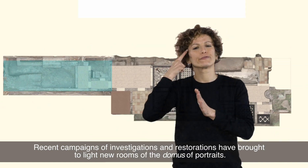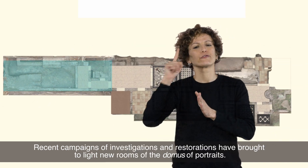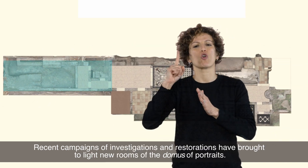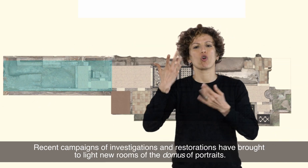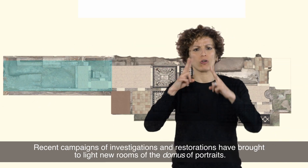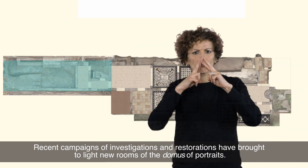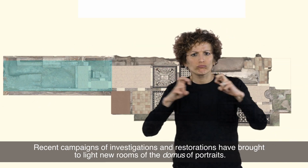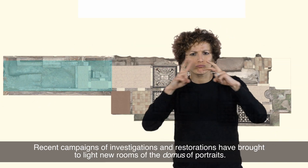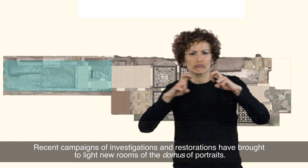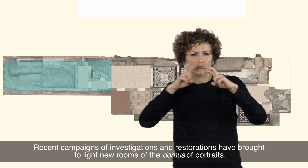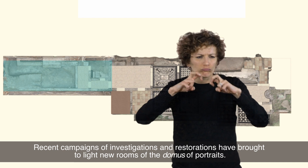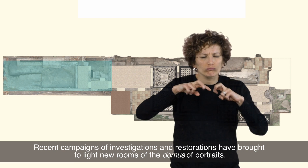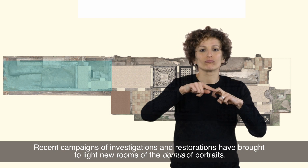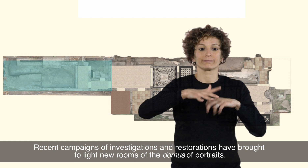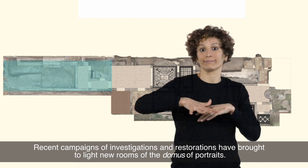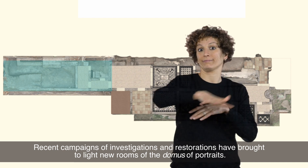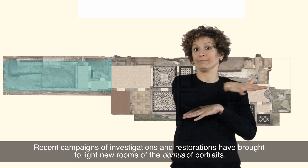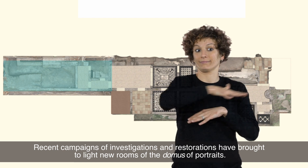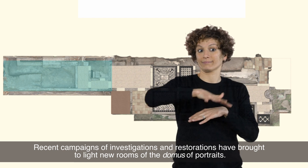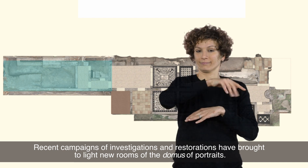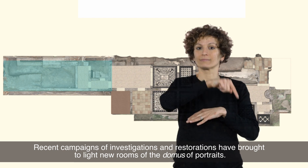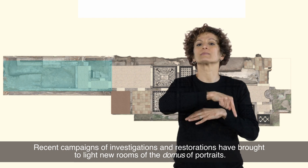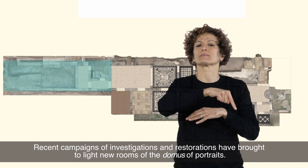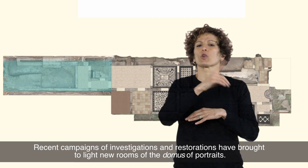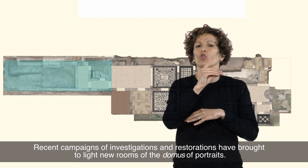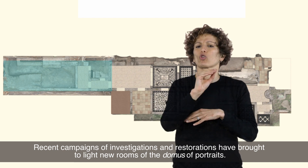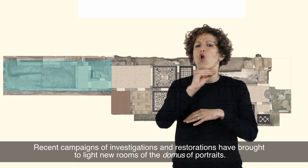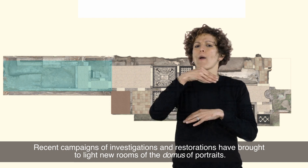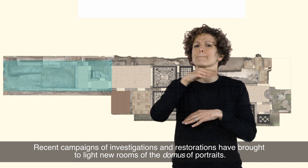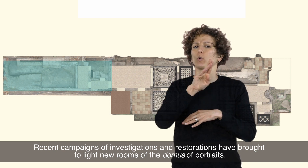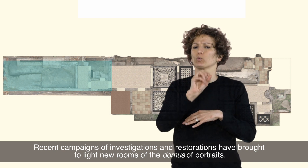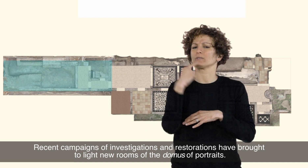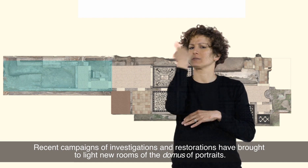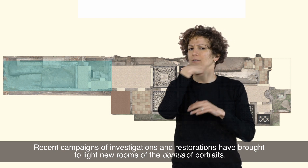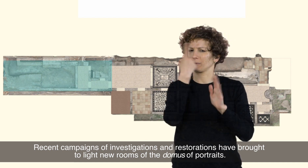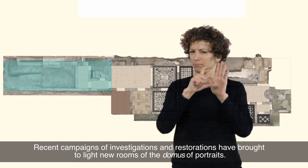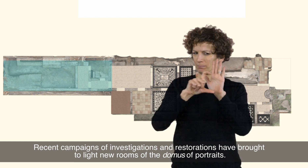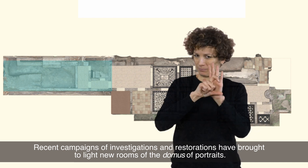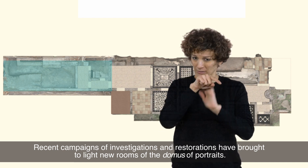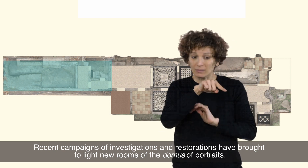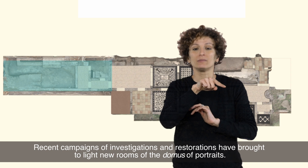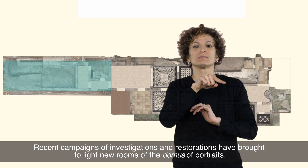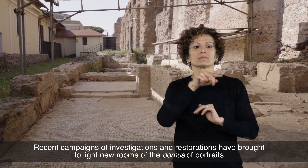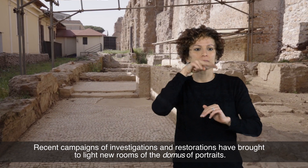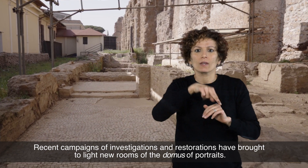Recent campaigns of investigations and restorations have brought to light new rooms of the Domus of